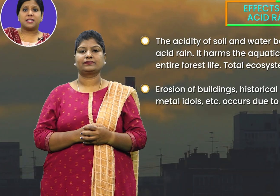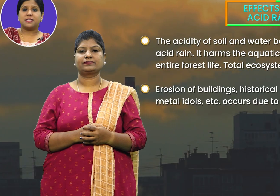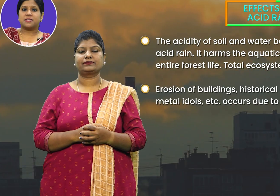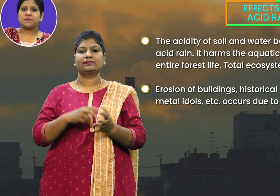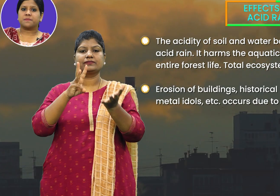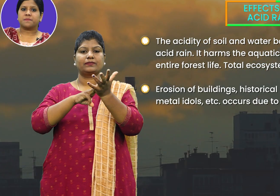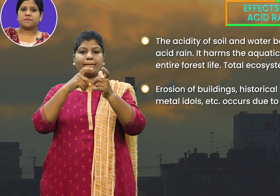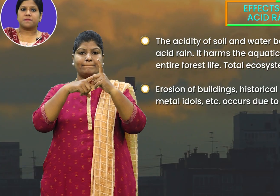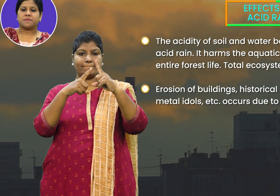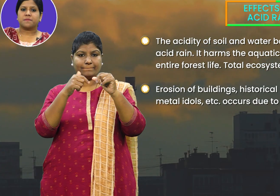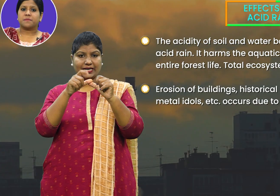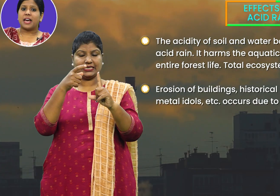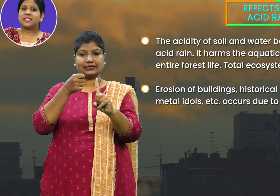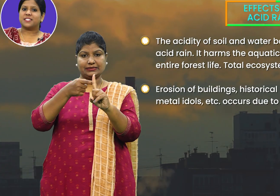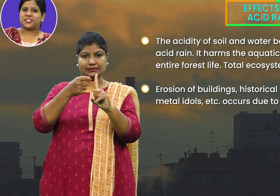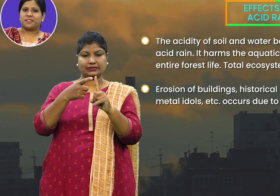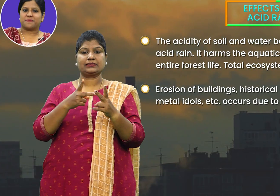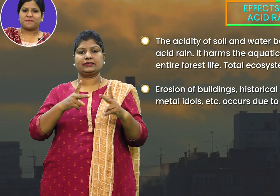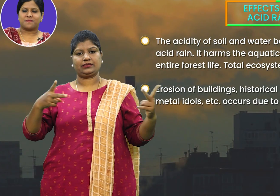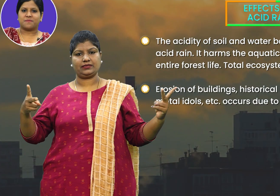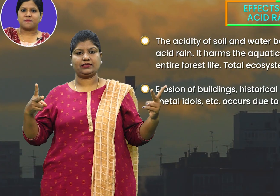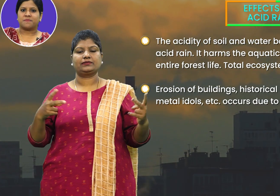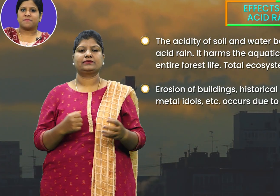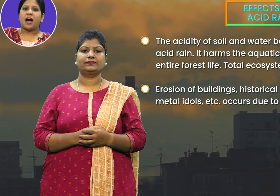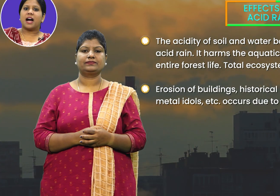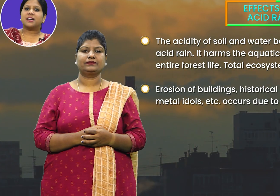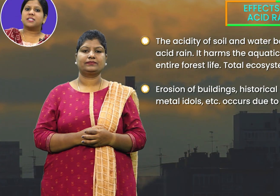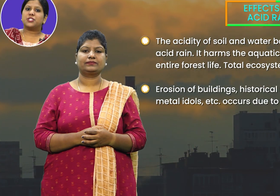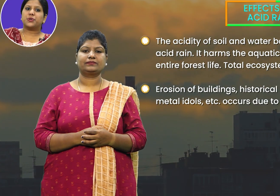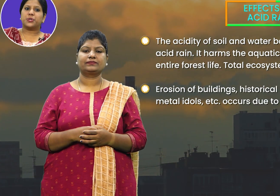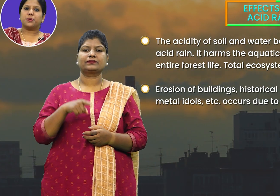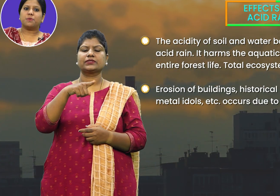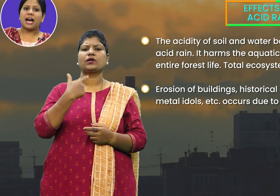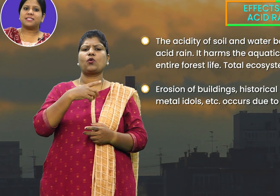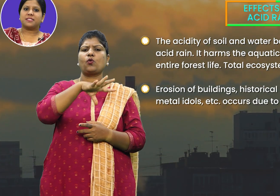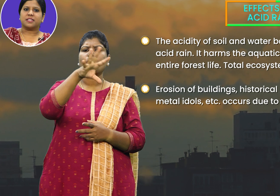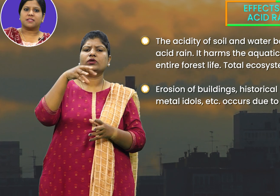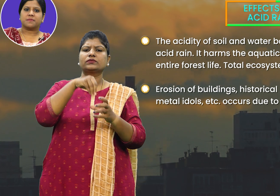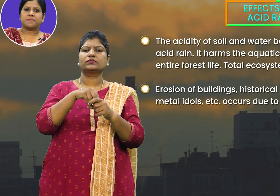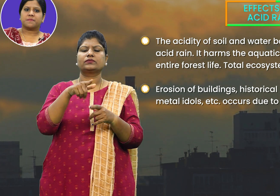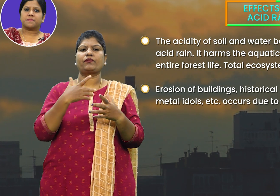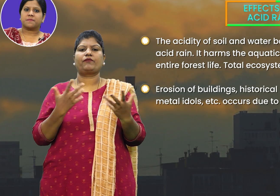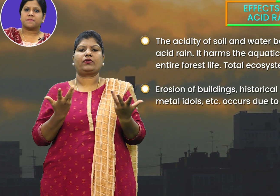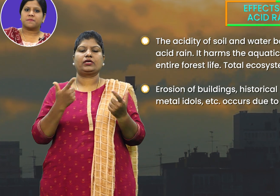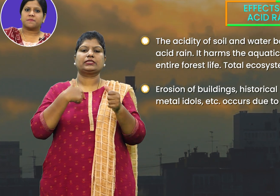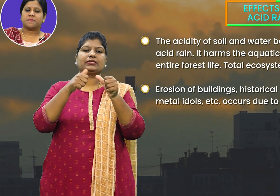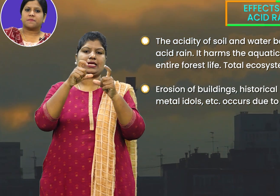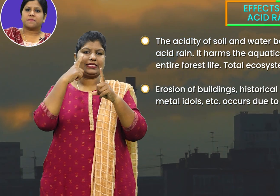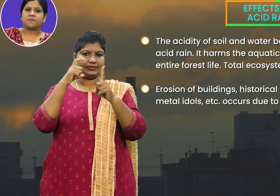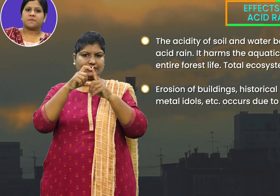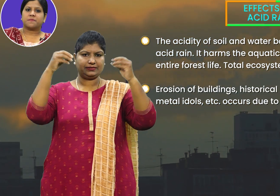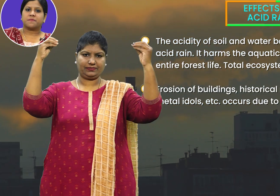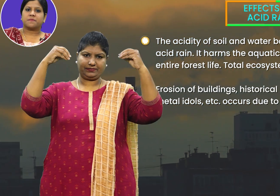metal idols, etc. occurs due to acid rain.